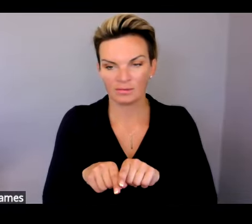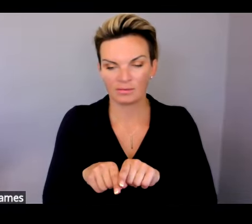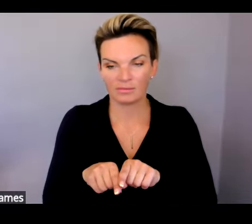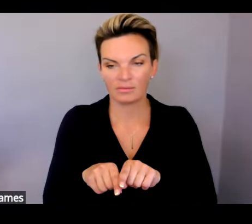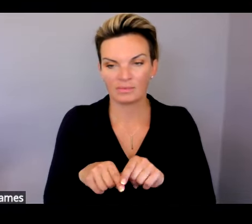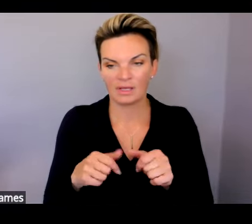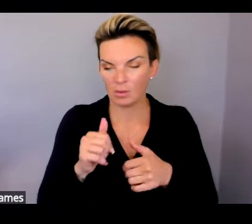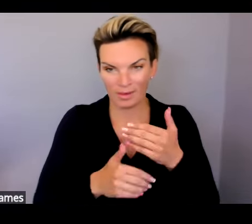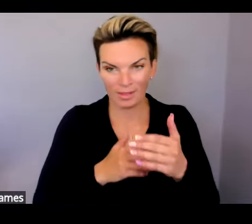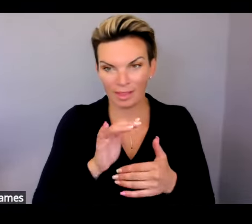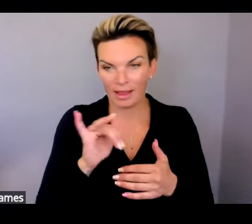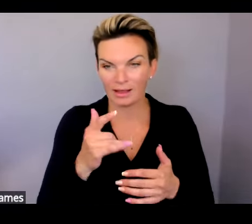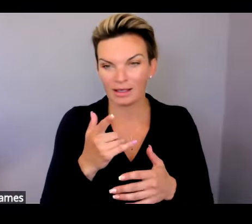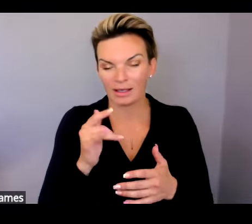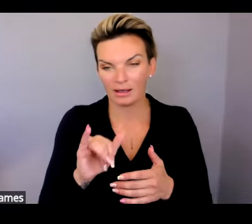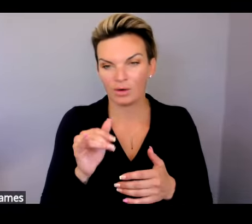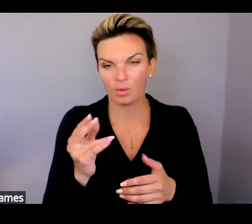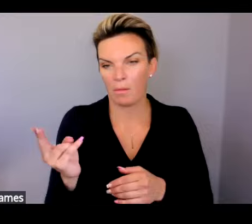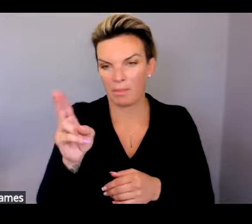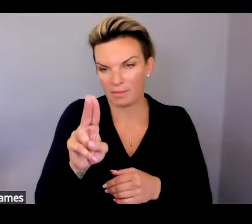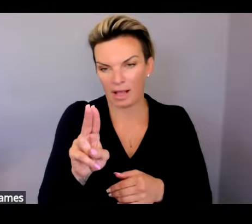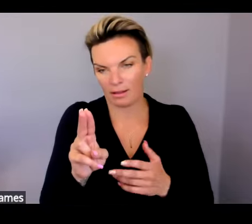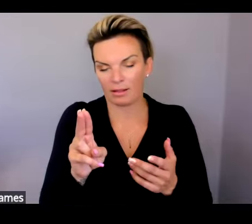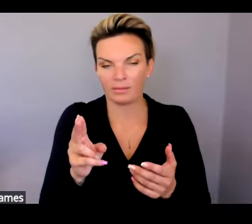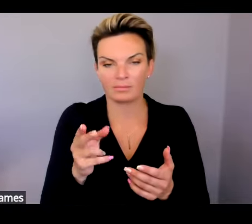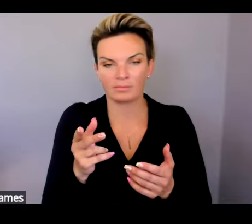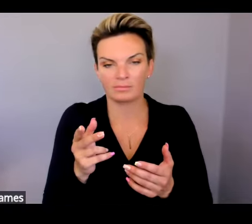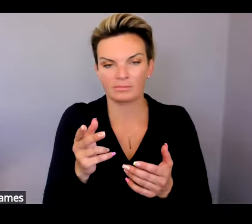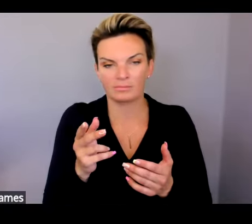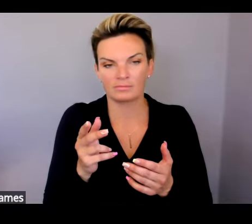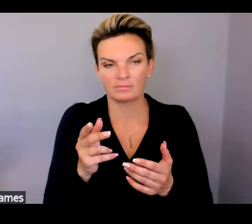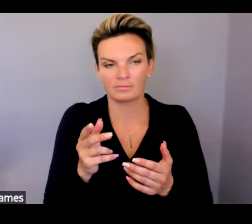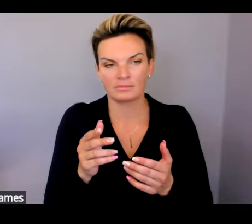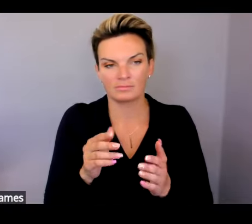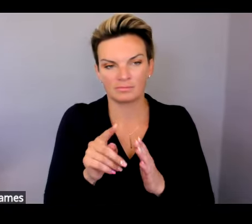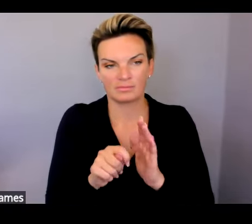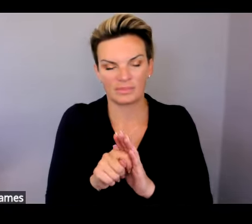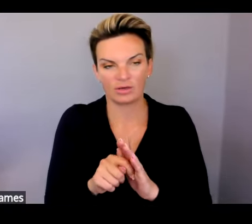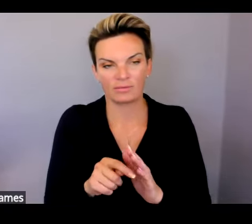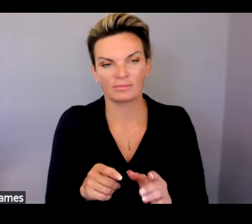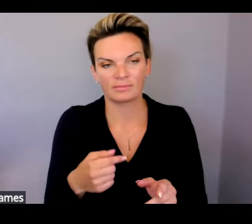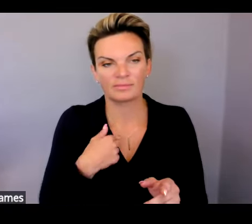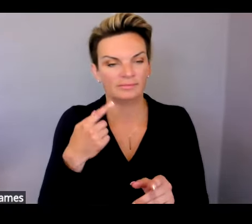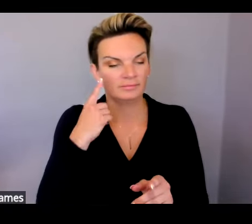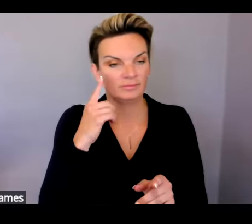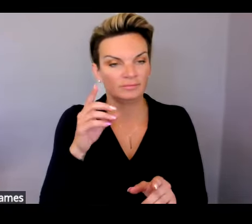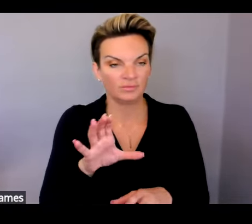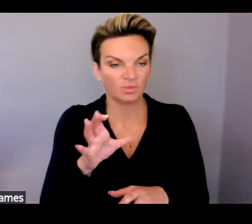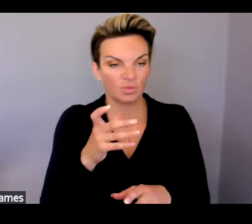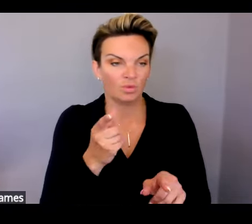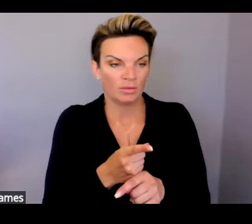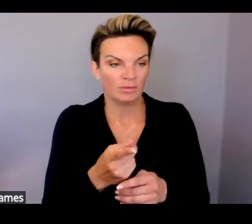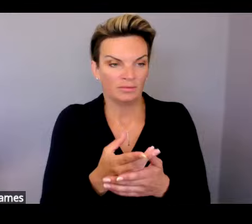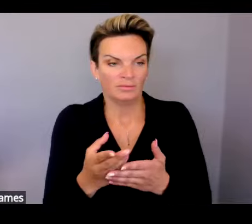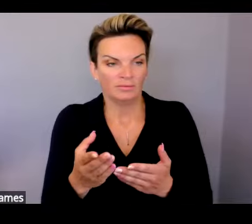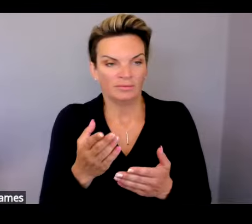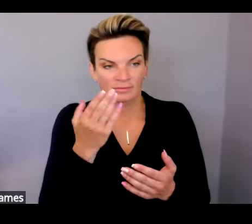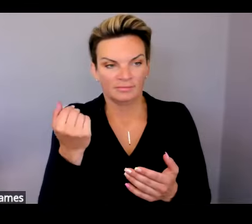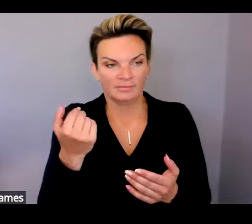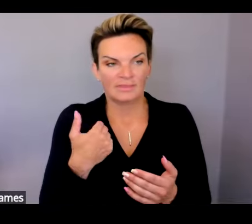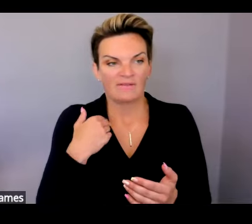like a rebuttal period. Right, I obviously. get that, but I'm But, saying yeah. that on the whole, no, I think you're taking a wise course there, because to have